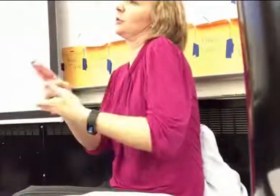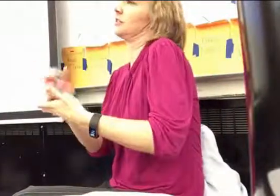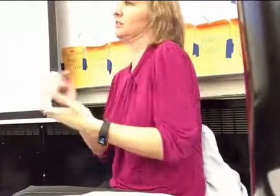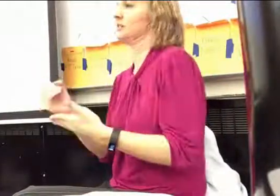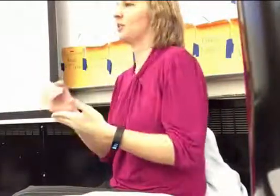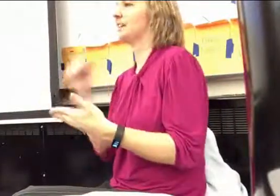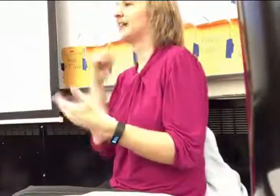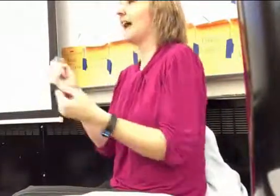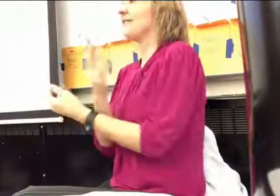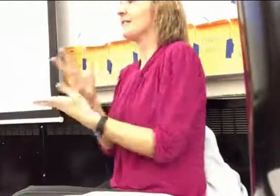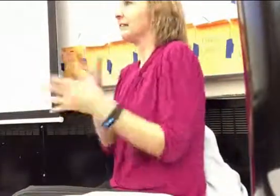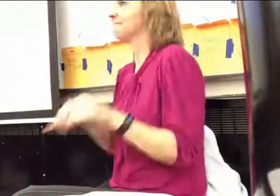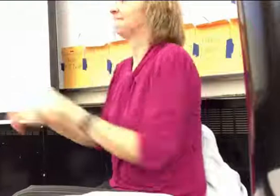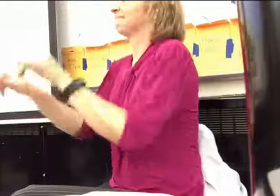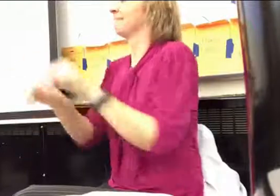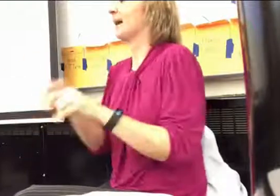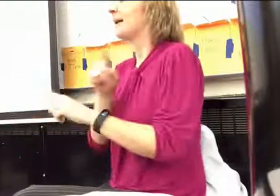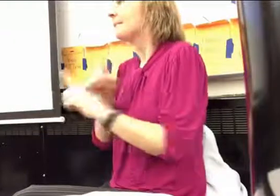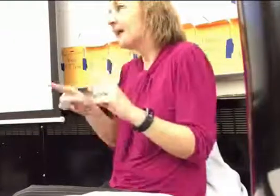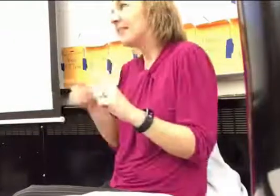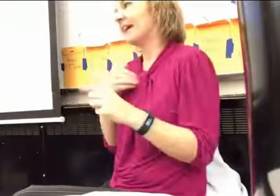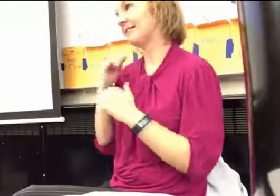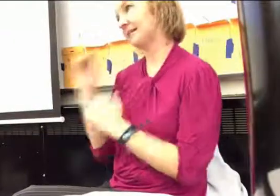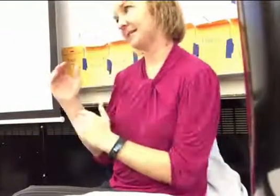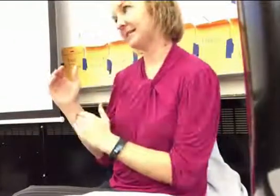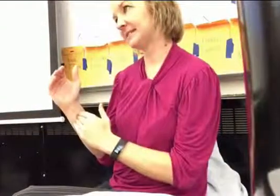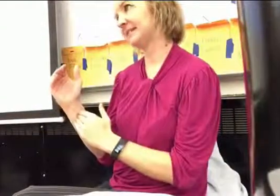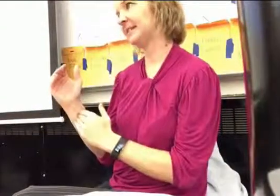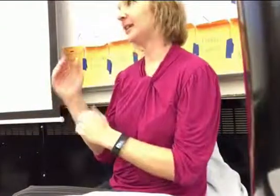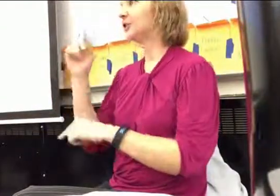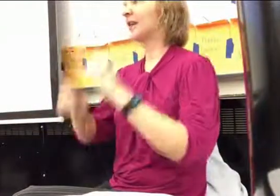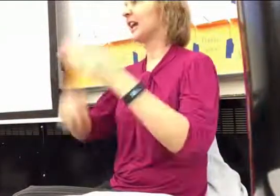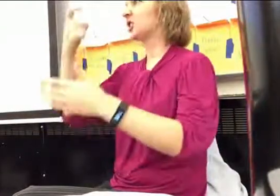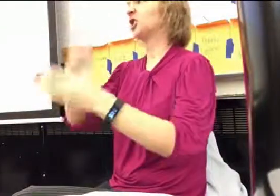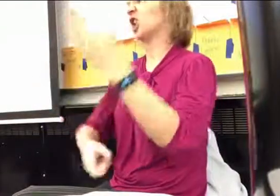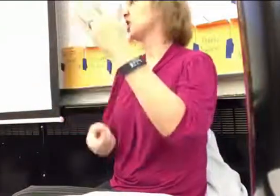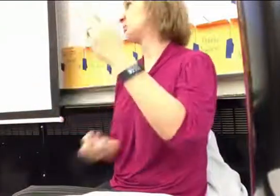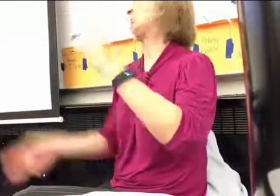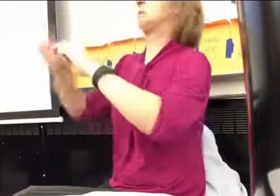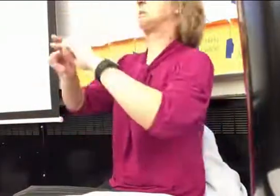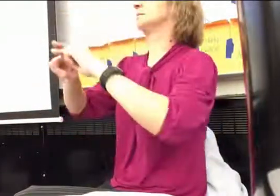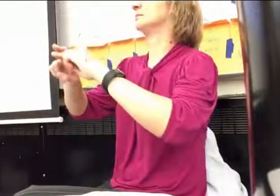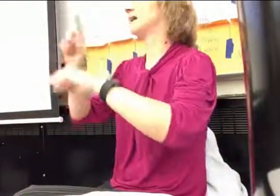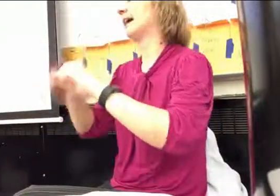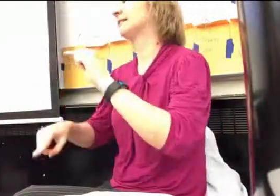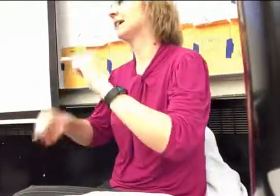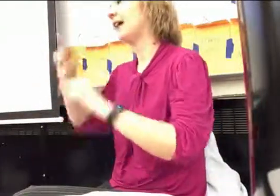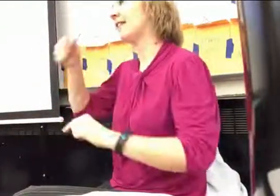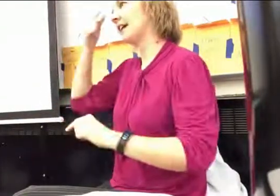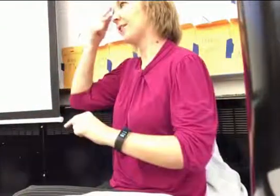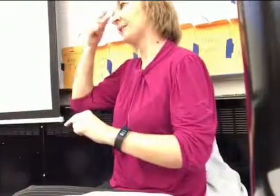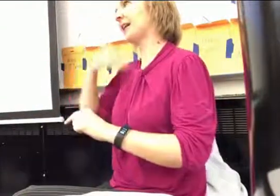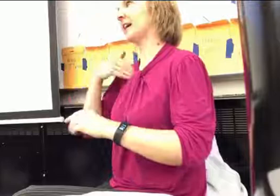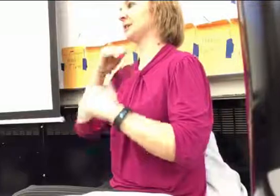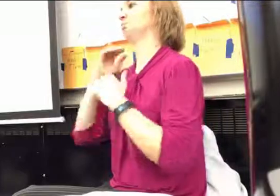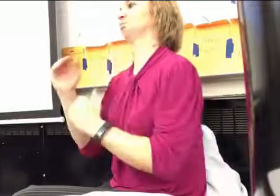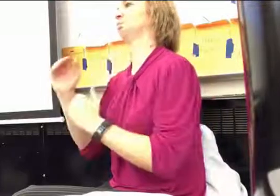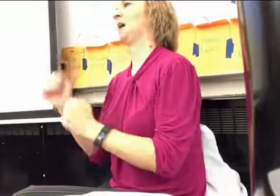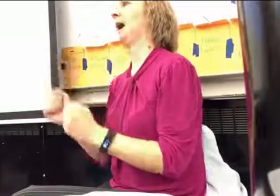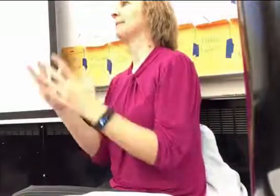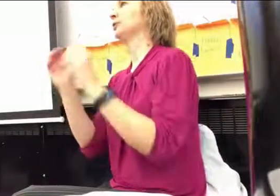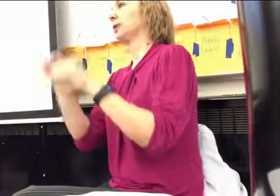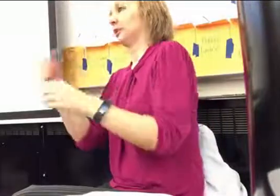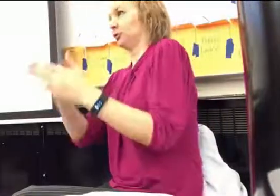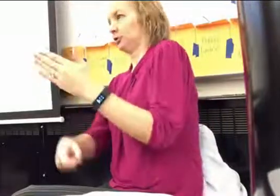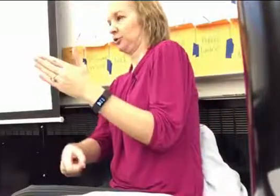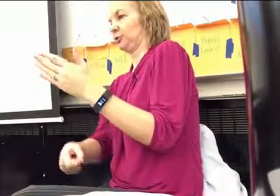everything must be the same. However, they do have limits. So they can't just charge exorbitant prices. The government sets limits on how much you can